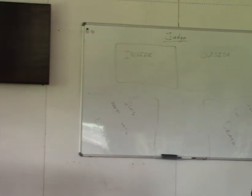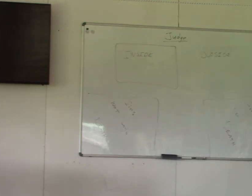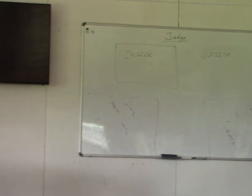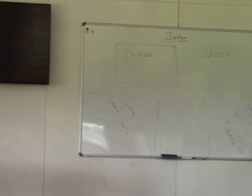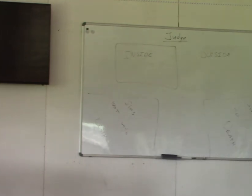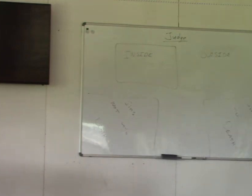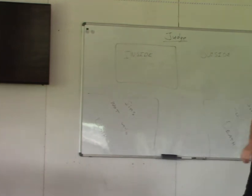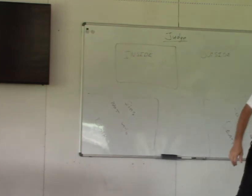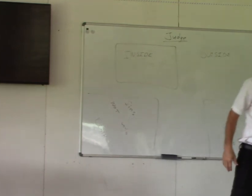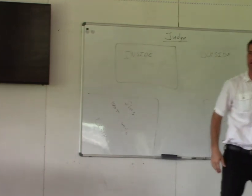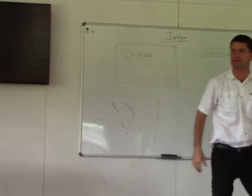wrong there.